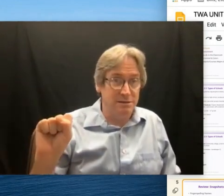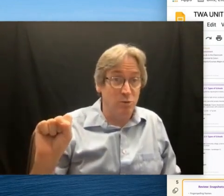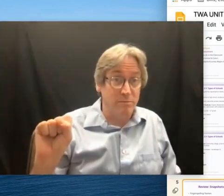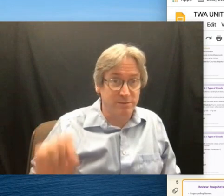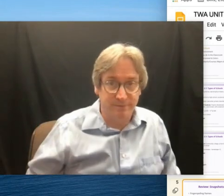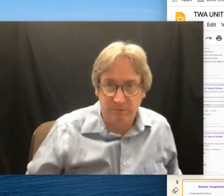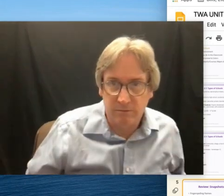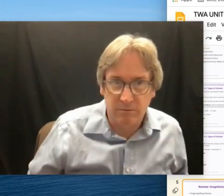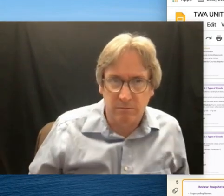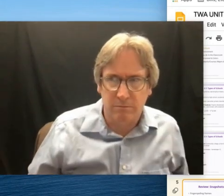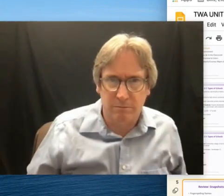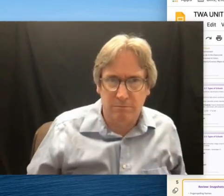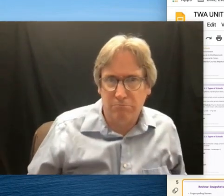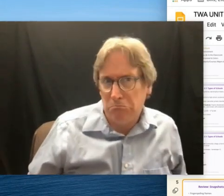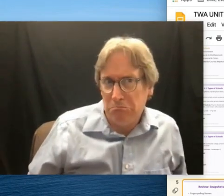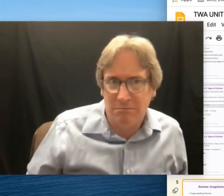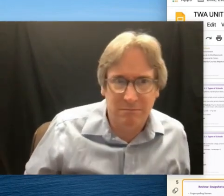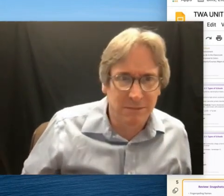SWAMPS. Swamps.